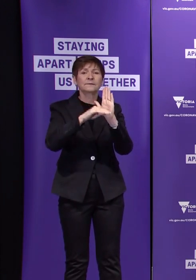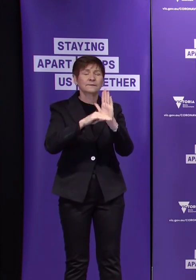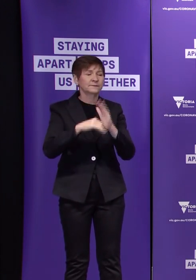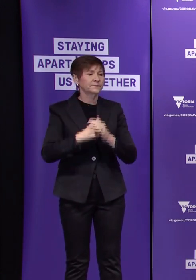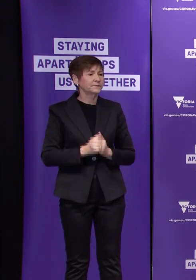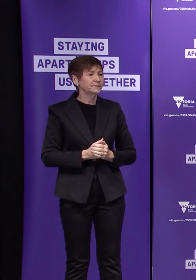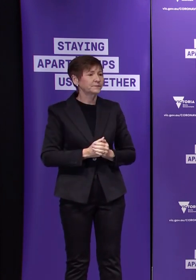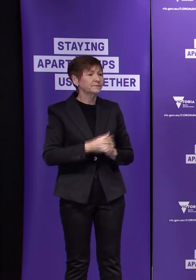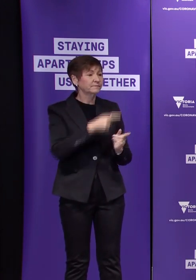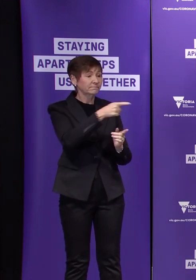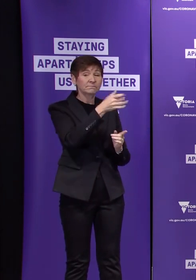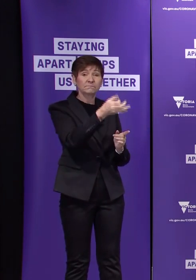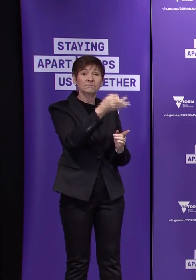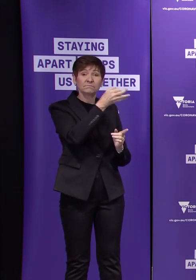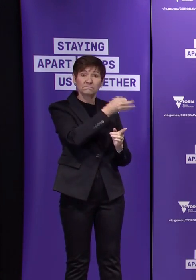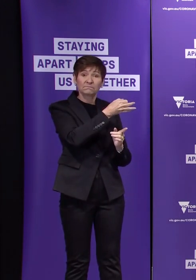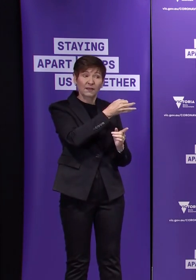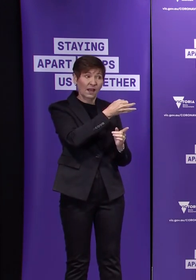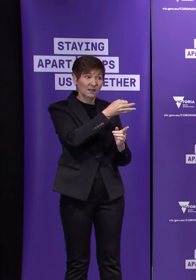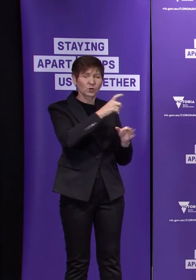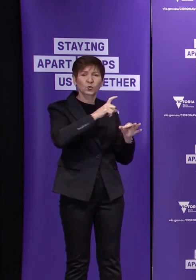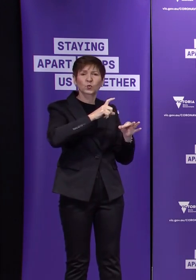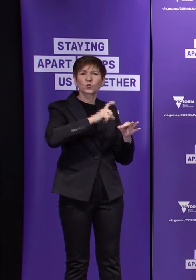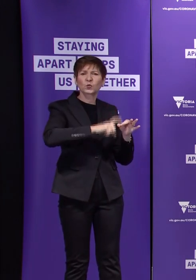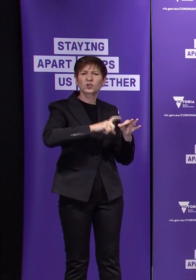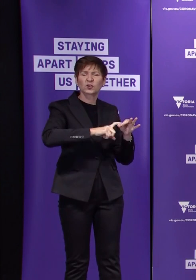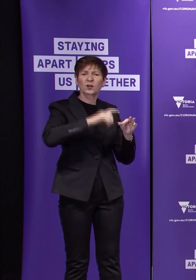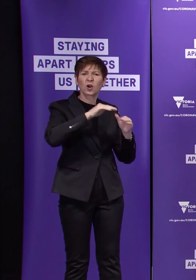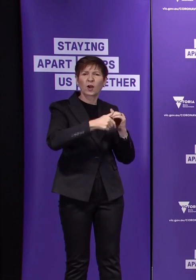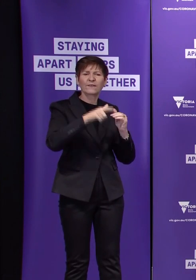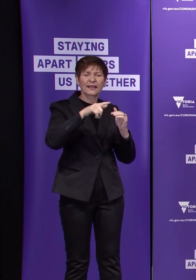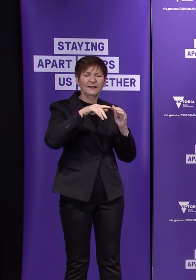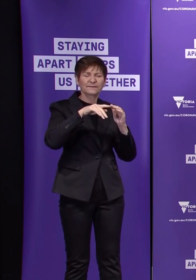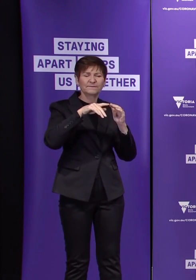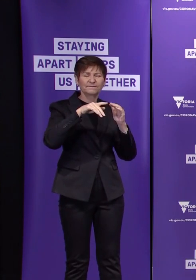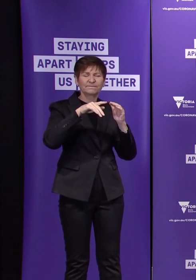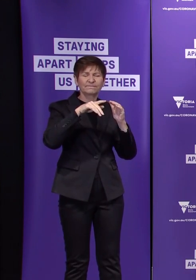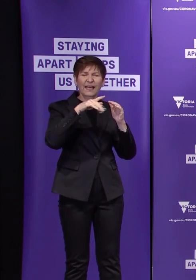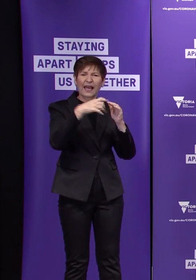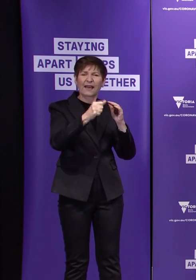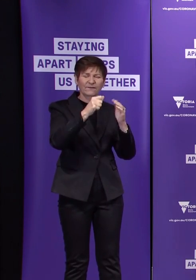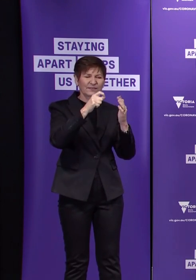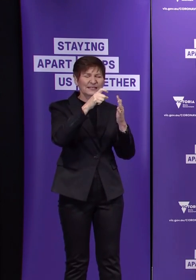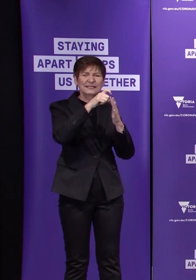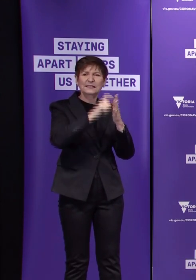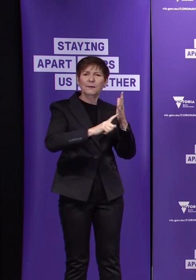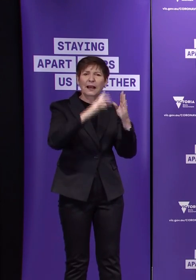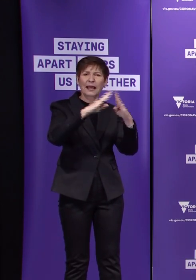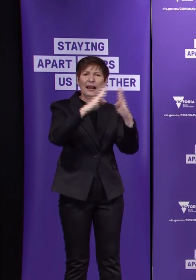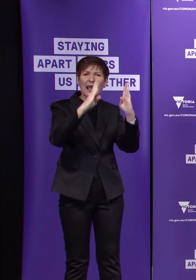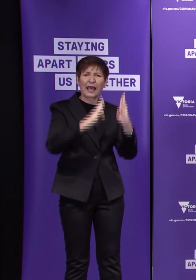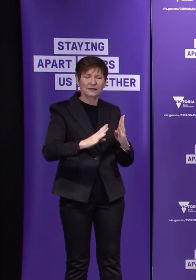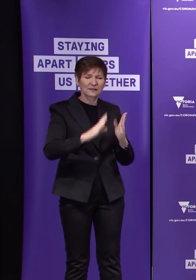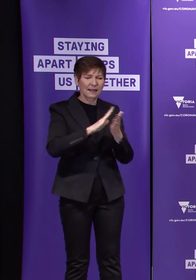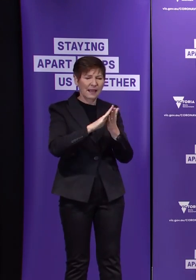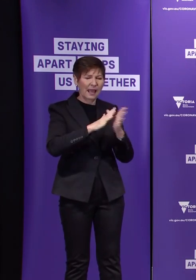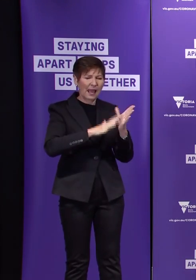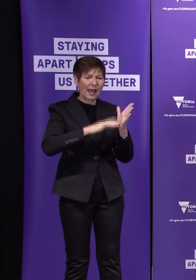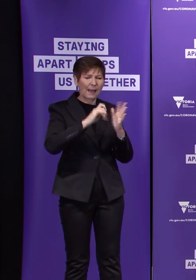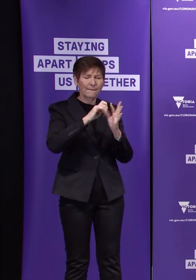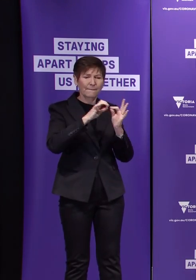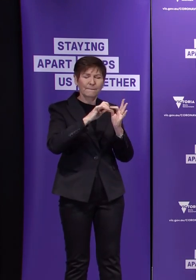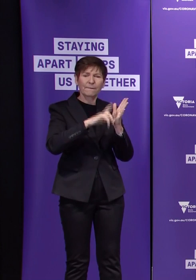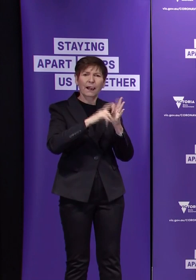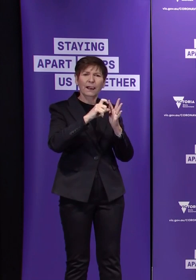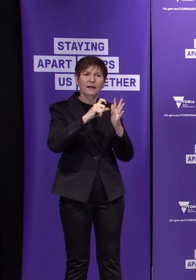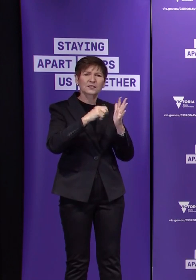Park, a disability home, and we're told there that residents who have COVID-19 are freely